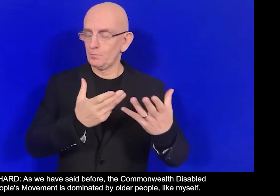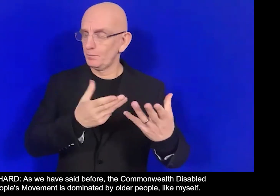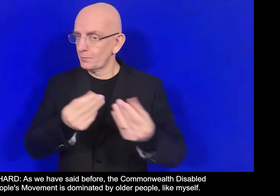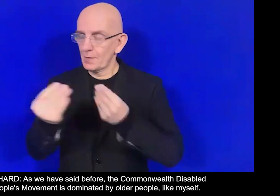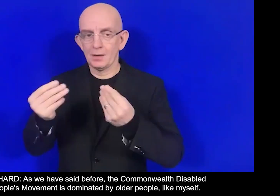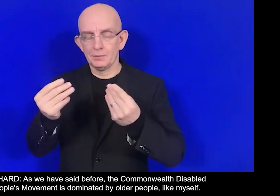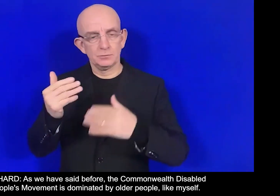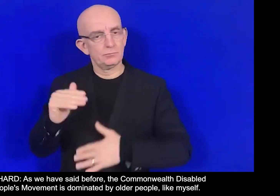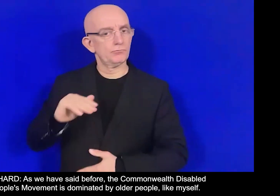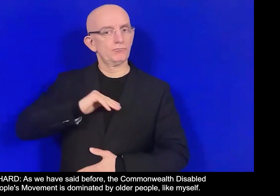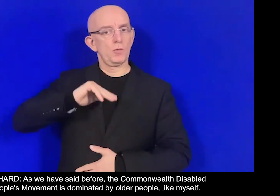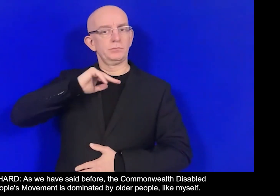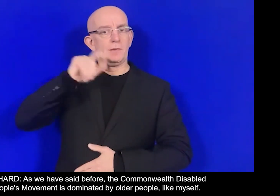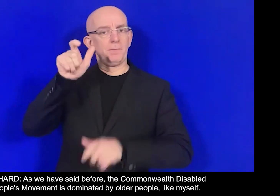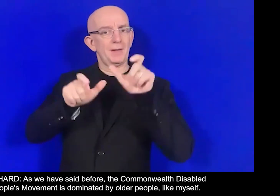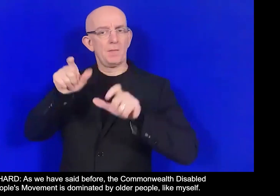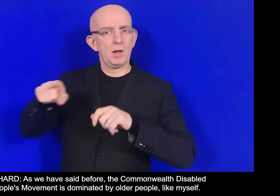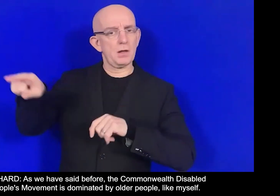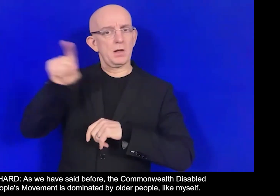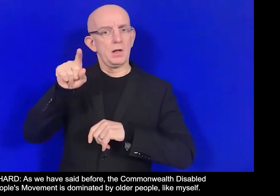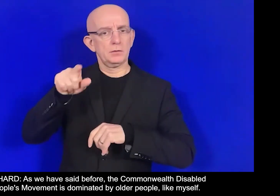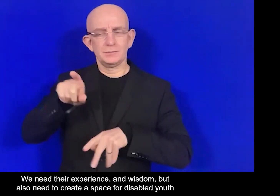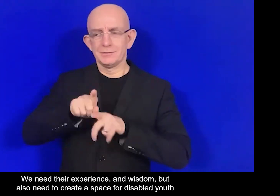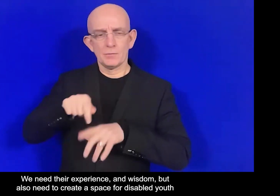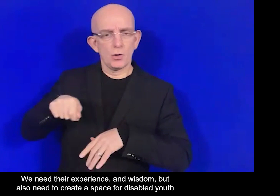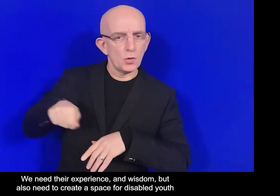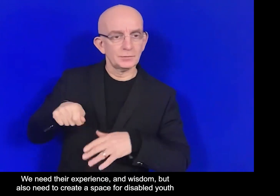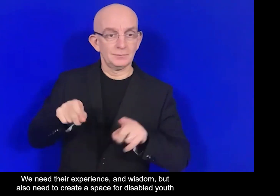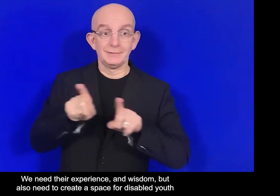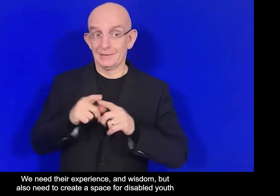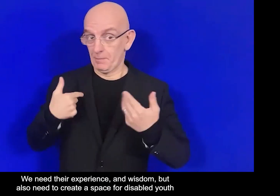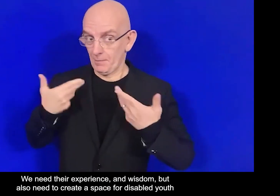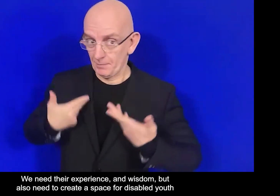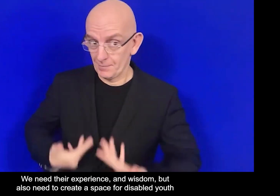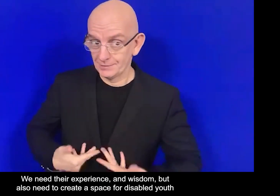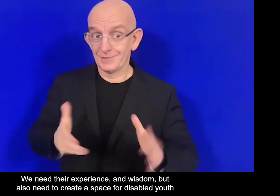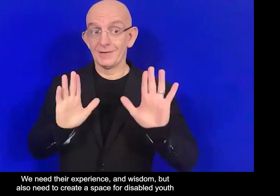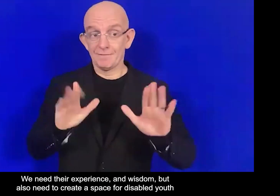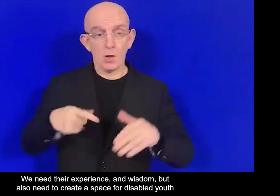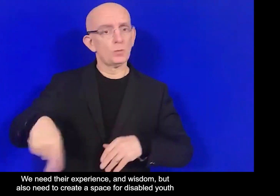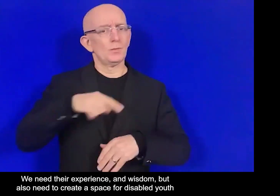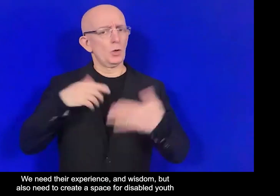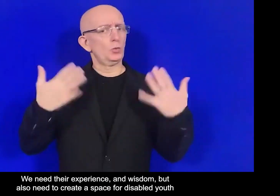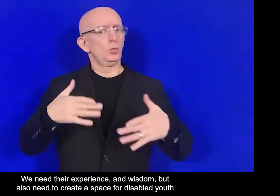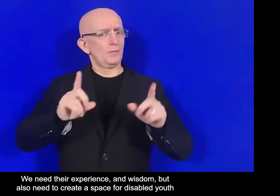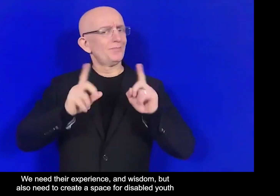people, like myself. We need their experience and wisdom,